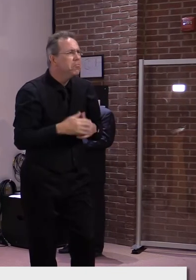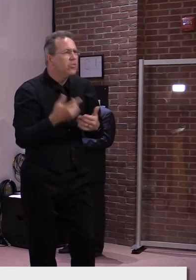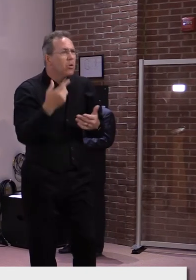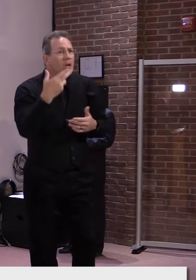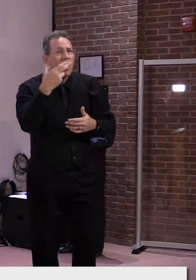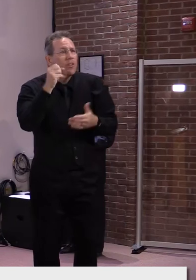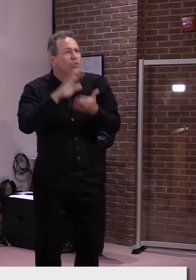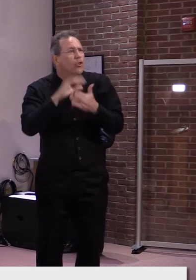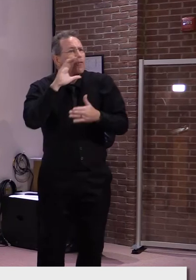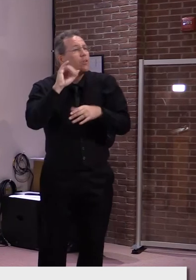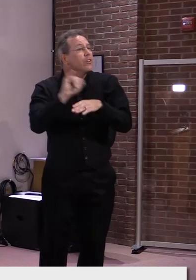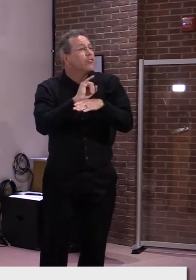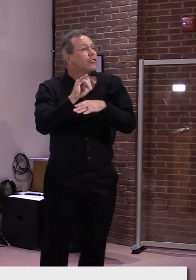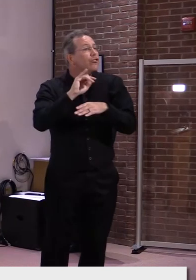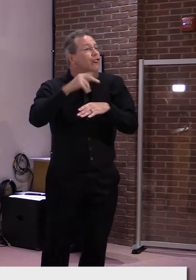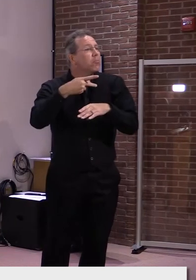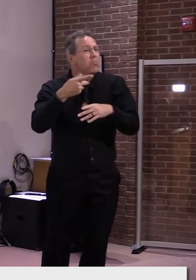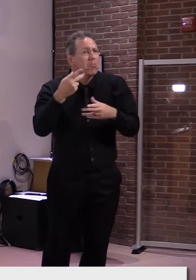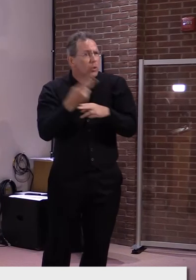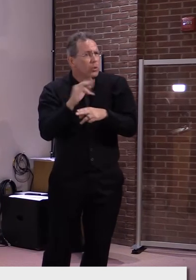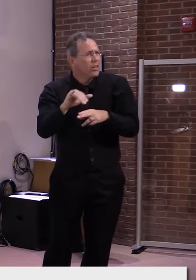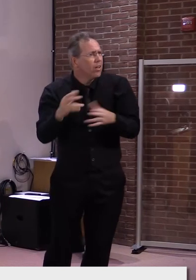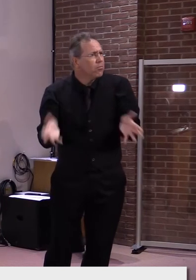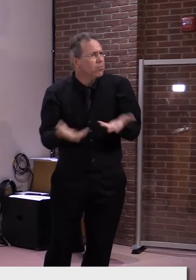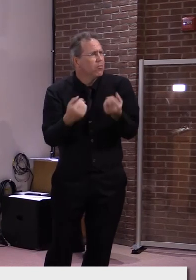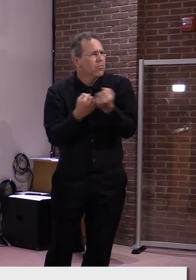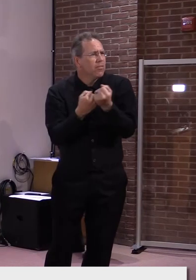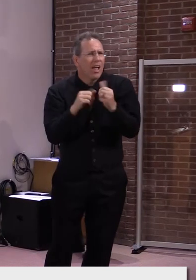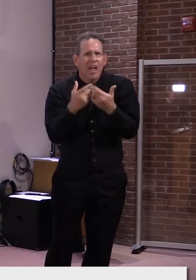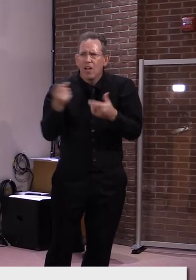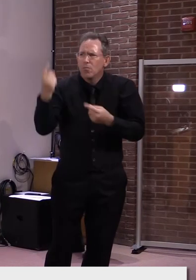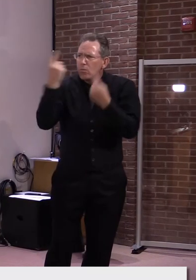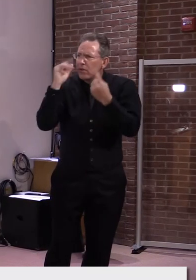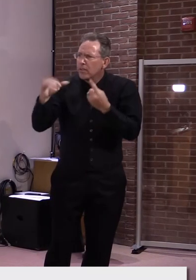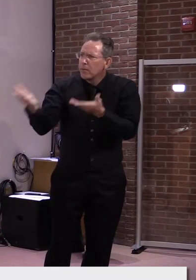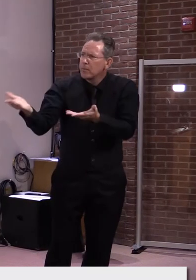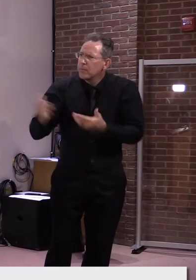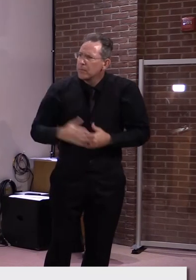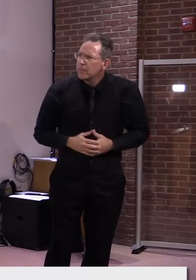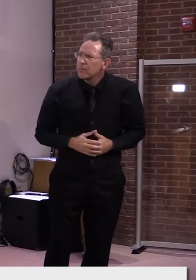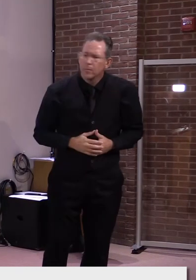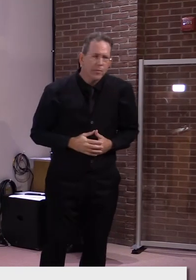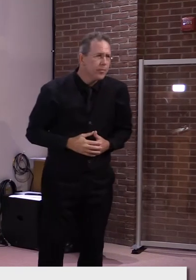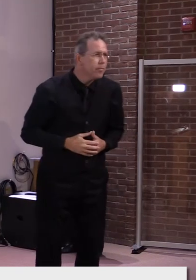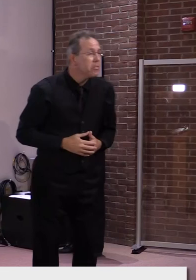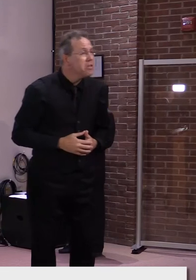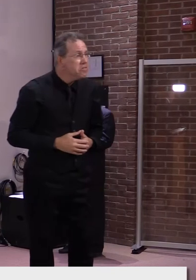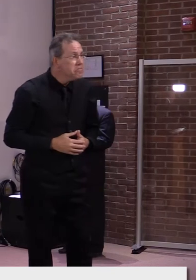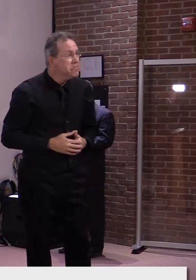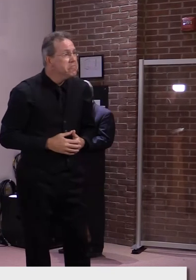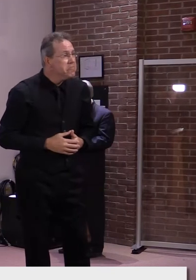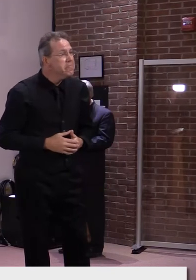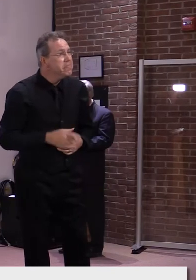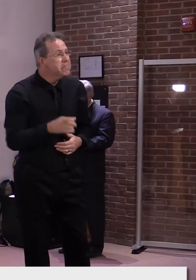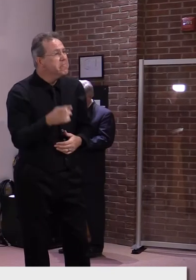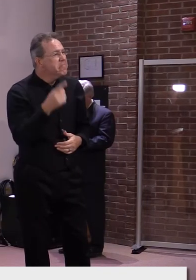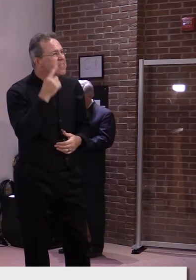thought about doing that, Governor? I believe we've done some, Tim, but that may